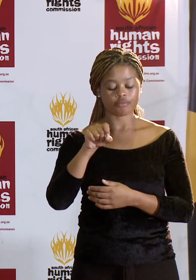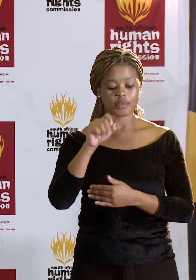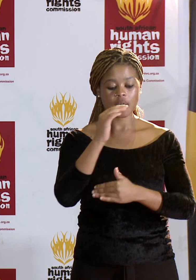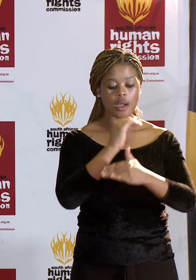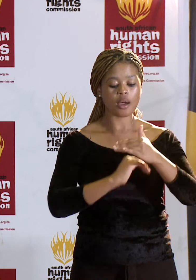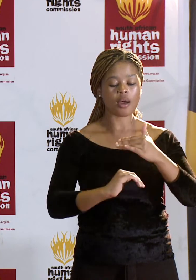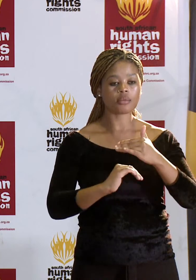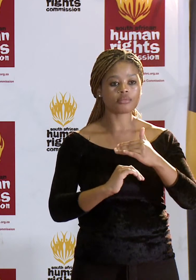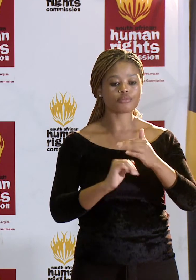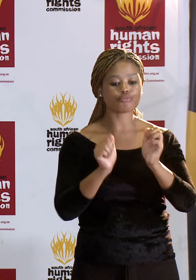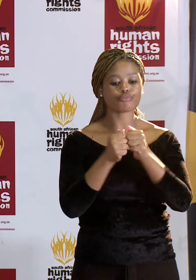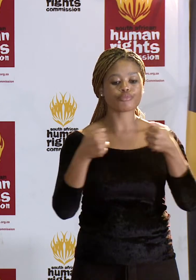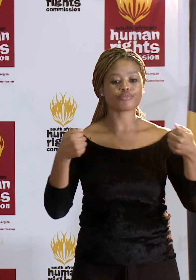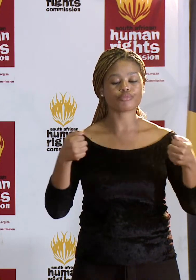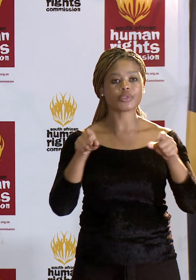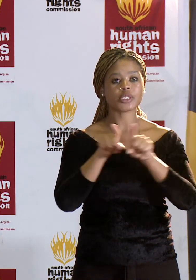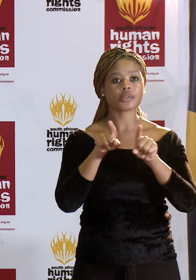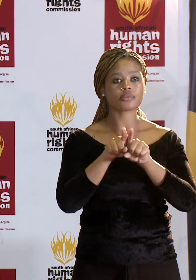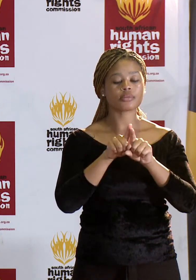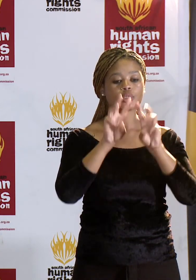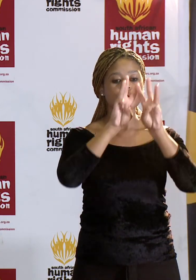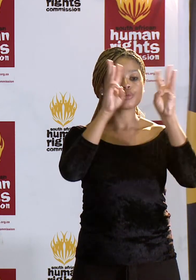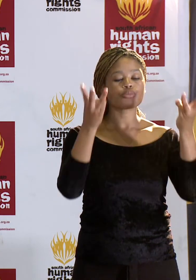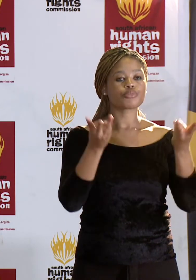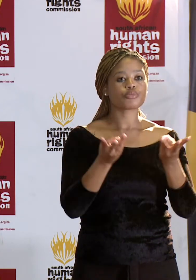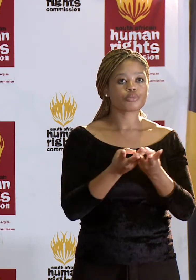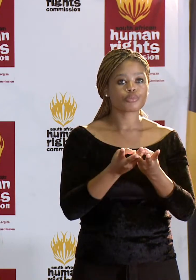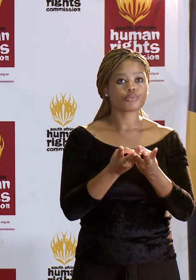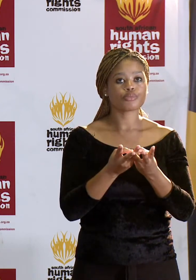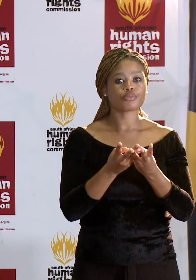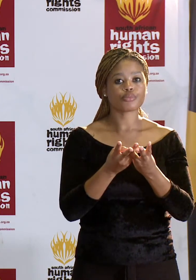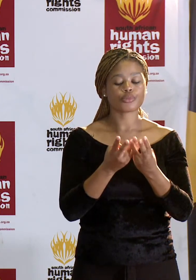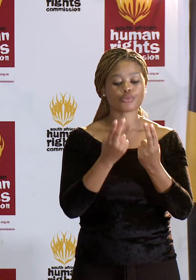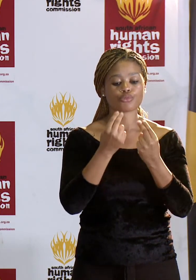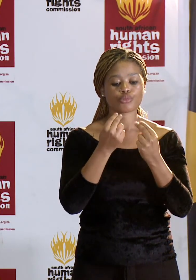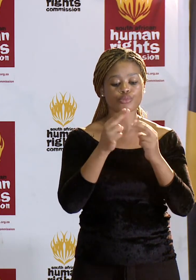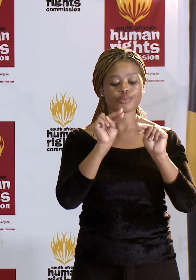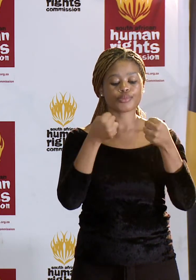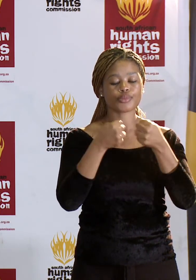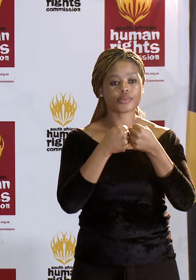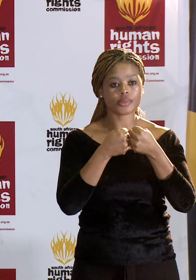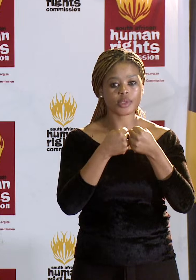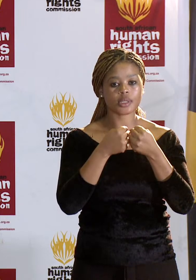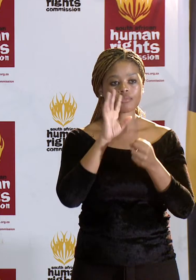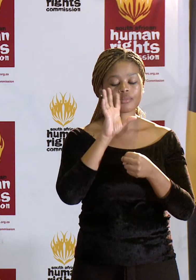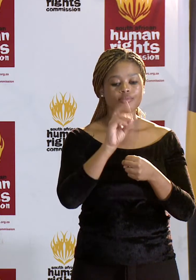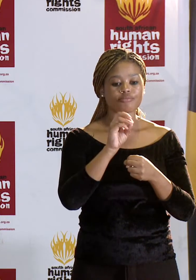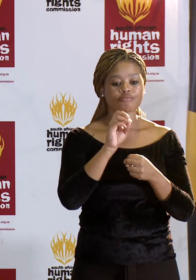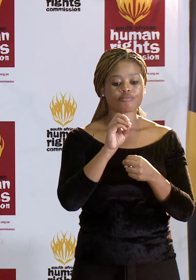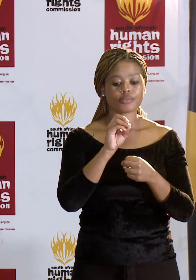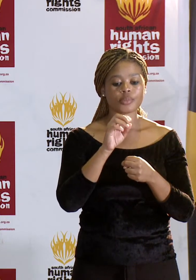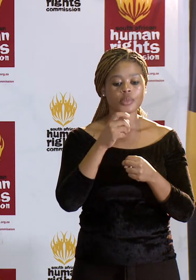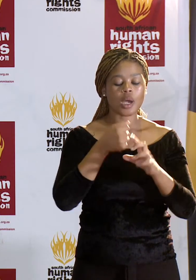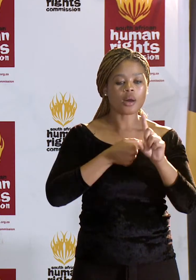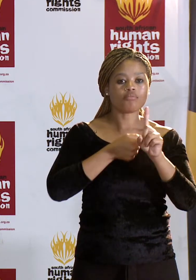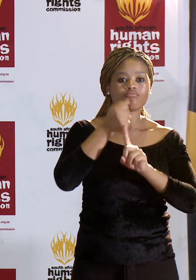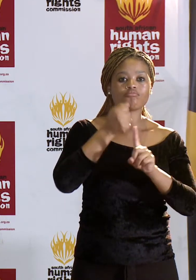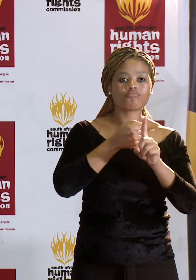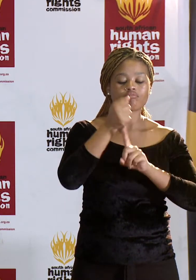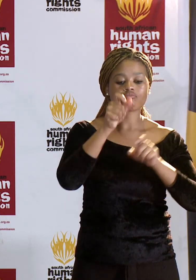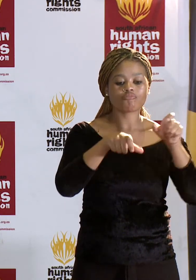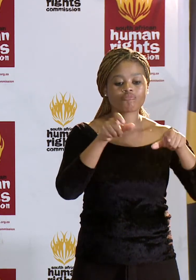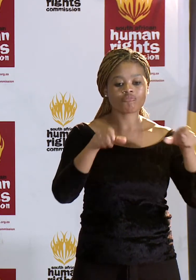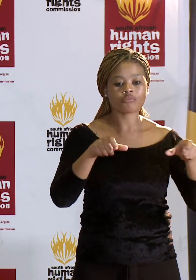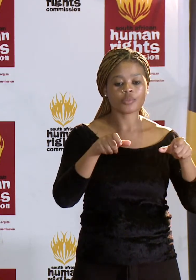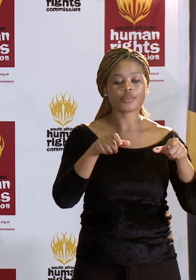underground newspapers such as The World, The New Nation, provided a platform for activists